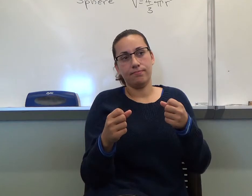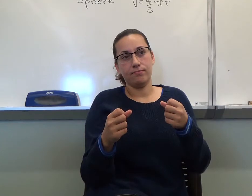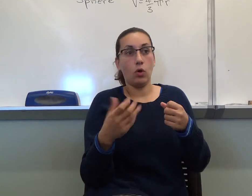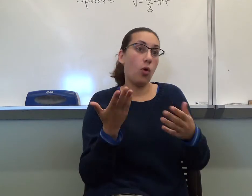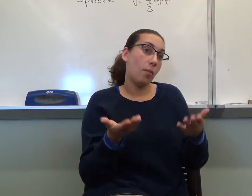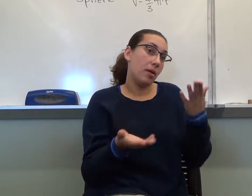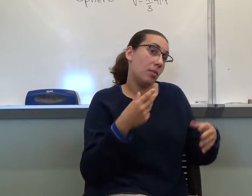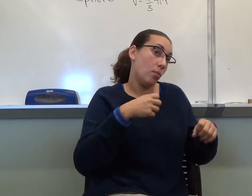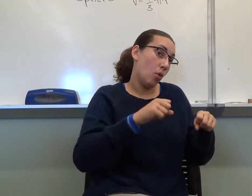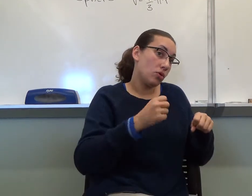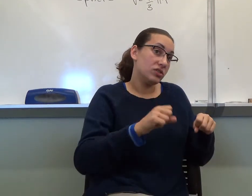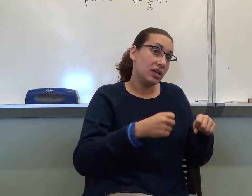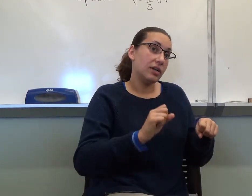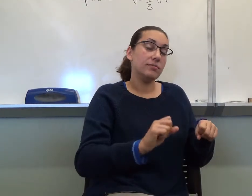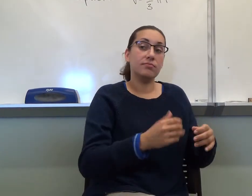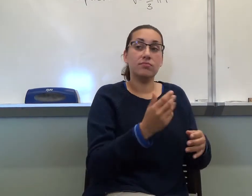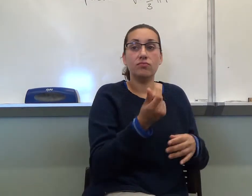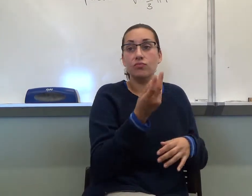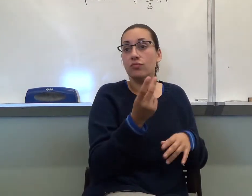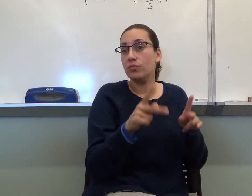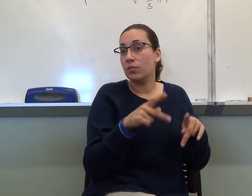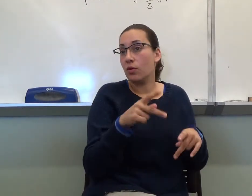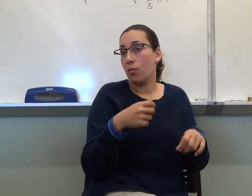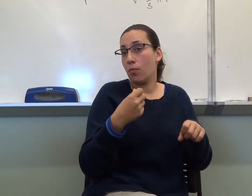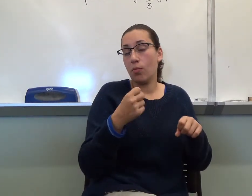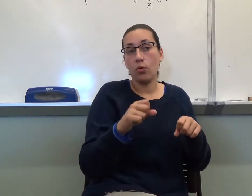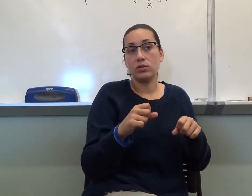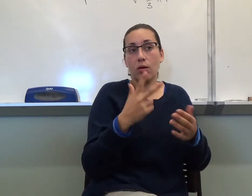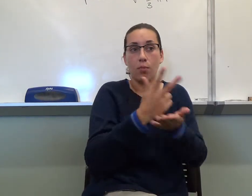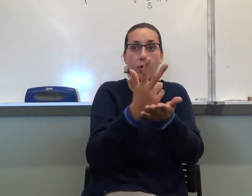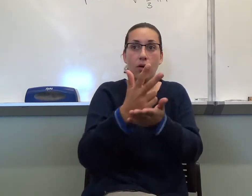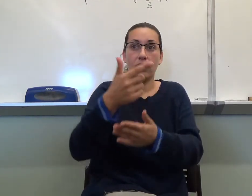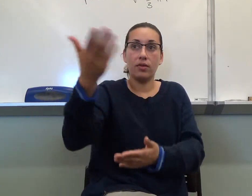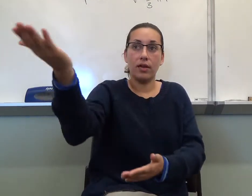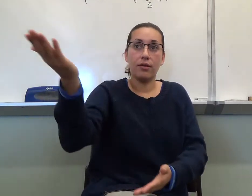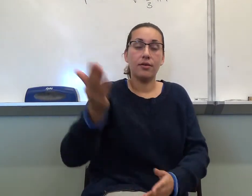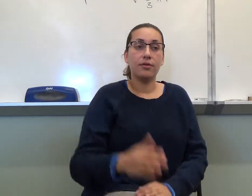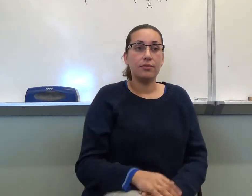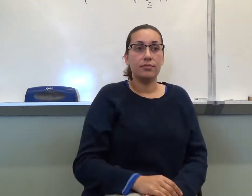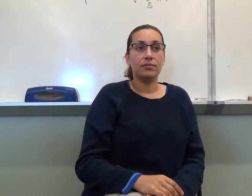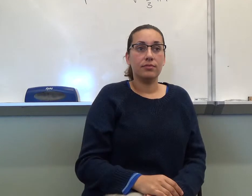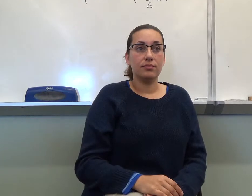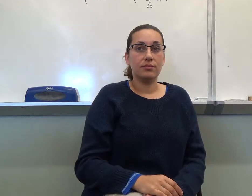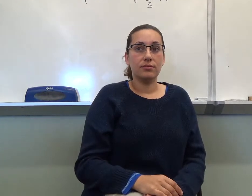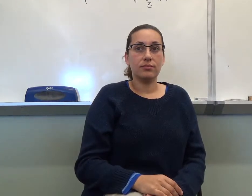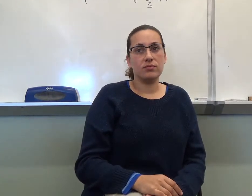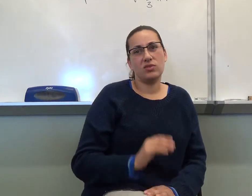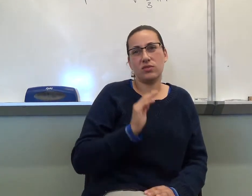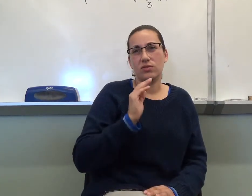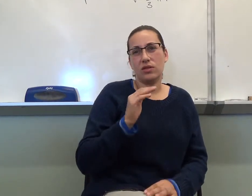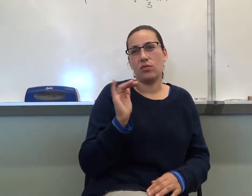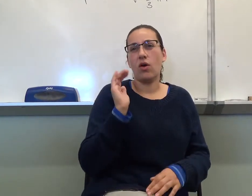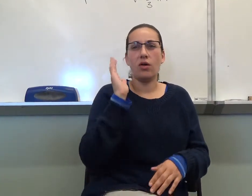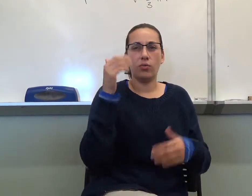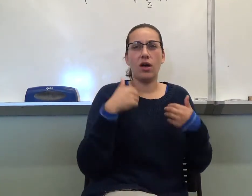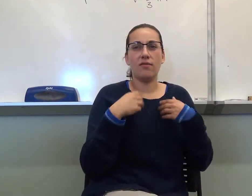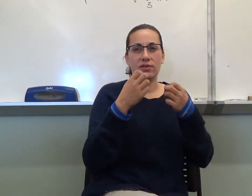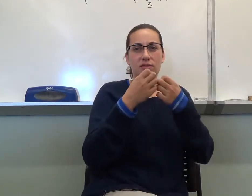motorcycles. I guess there's some people who park their motorcycle out there, and so forth. And that we'll have a problem like that. We'll look at a problem like that in just a minute.